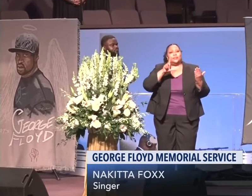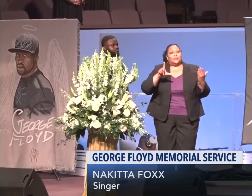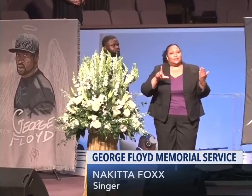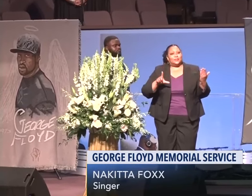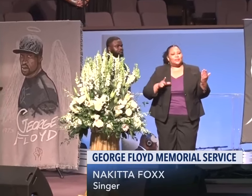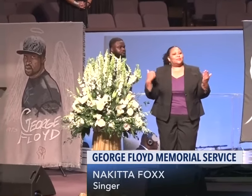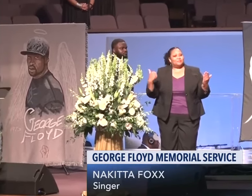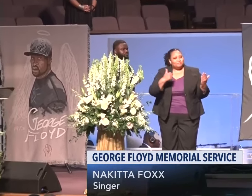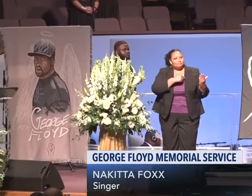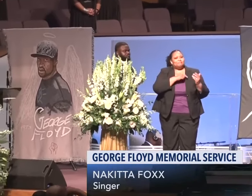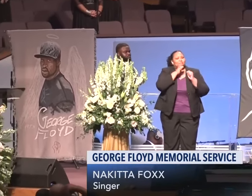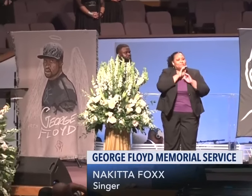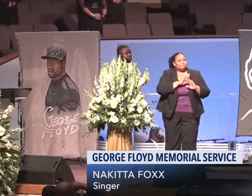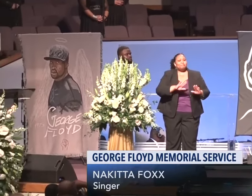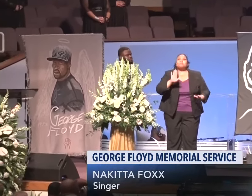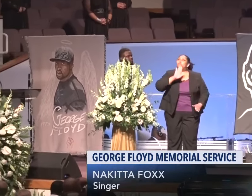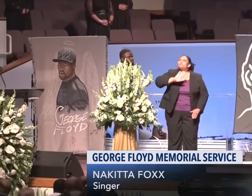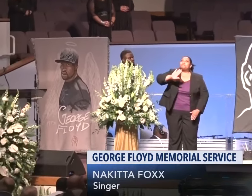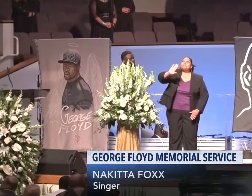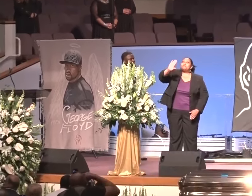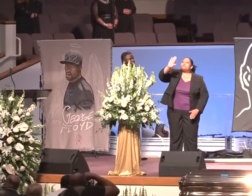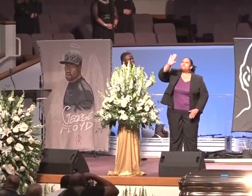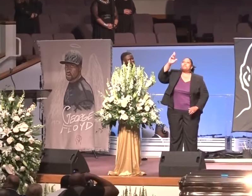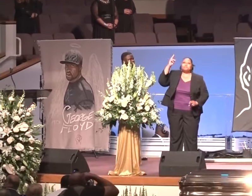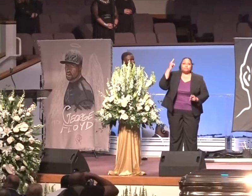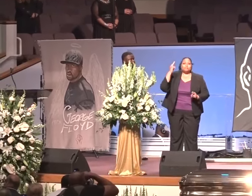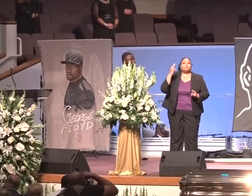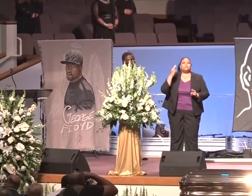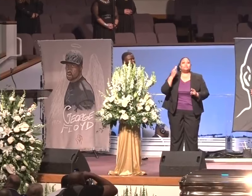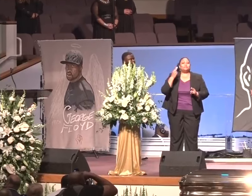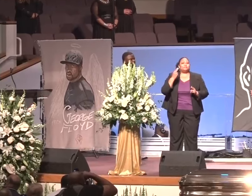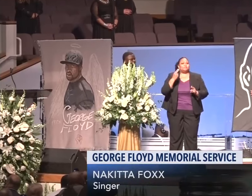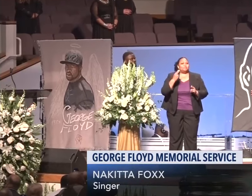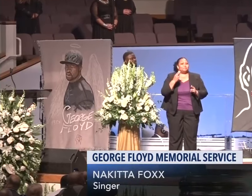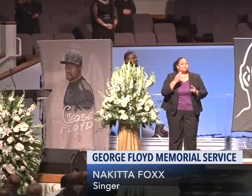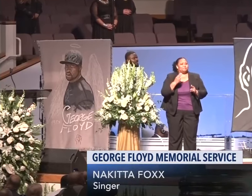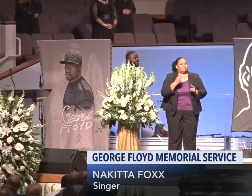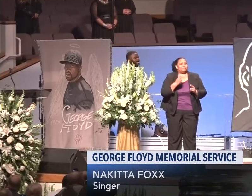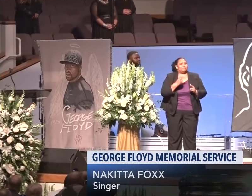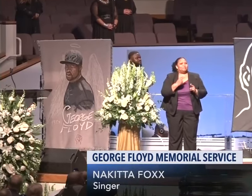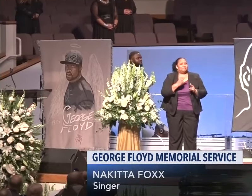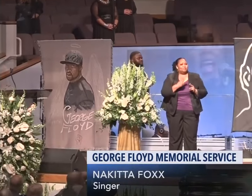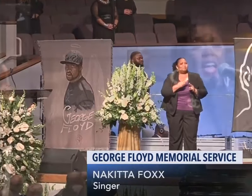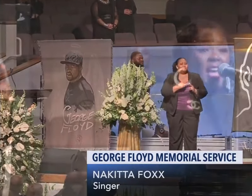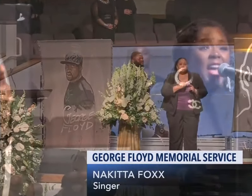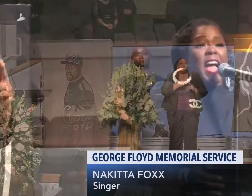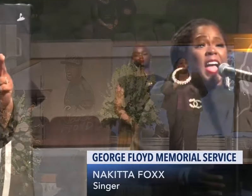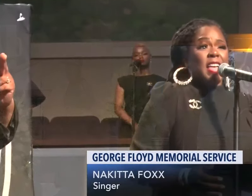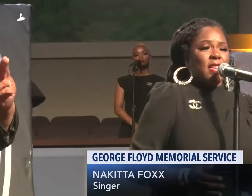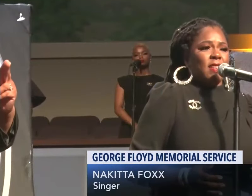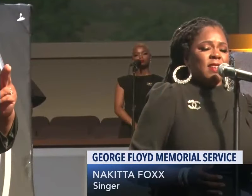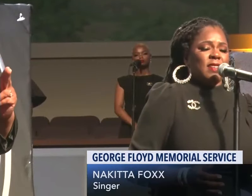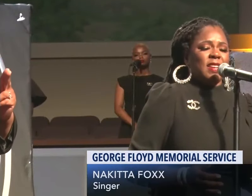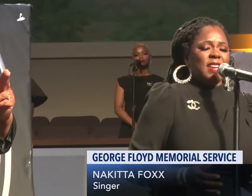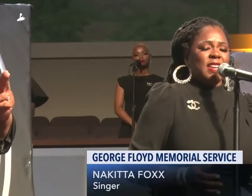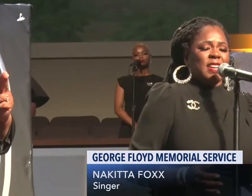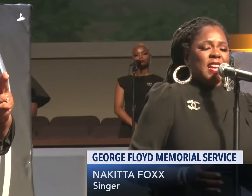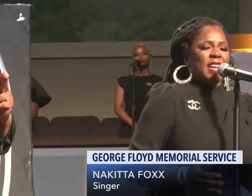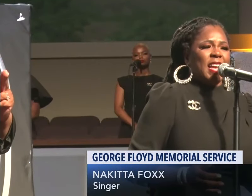oh Lord we bless your bless your And